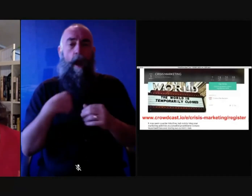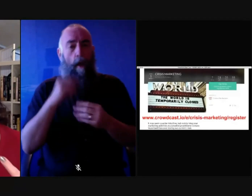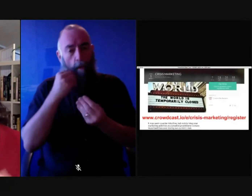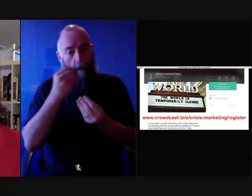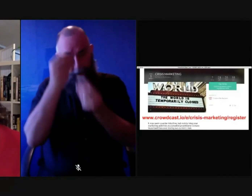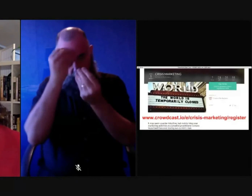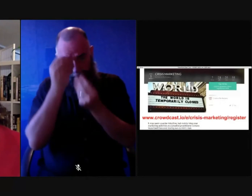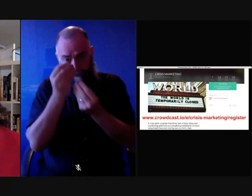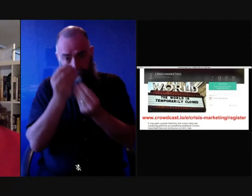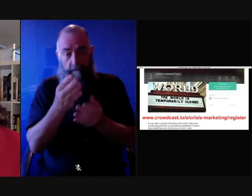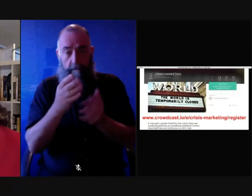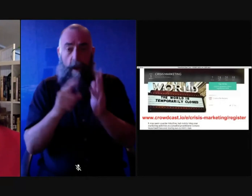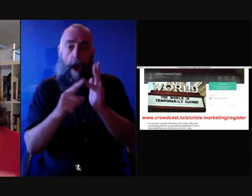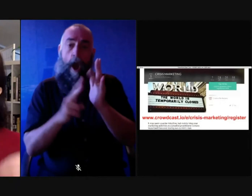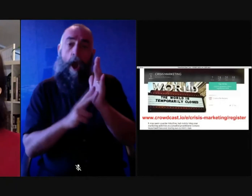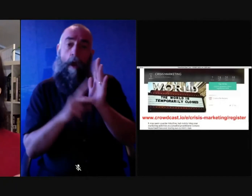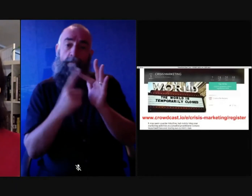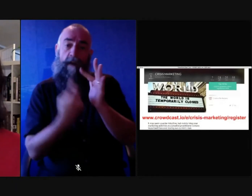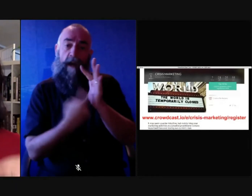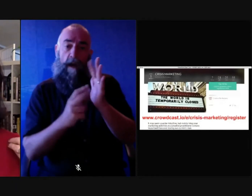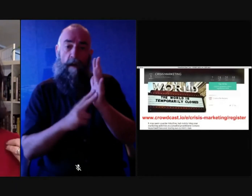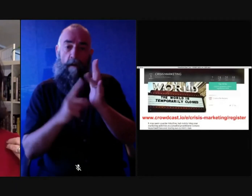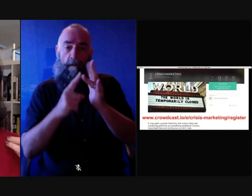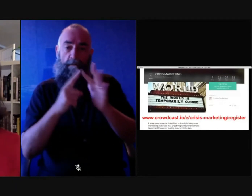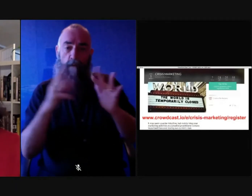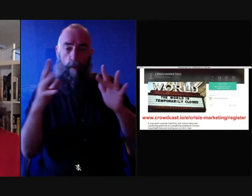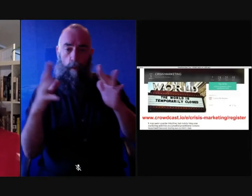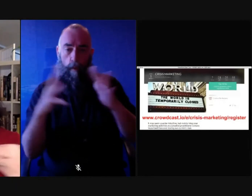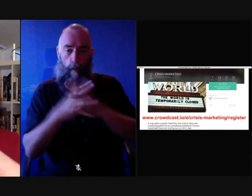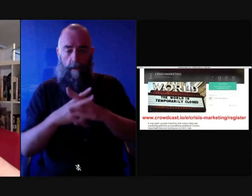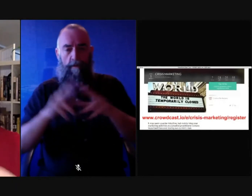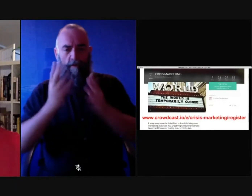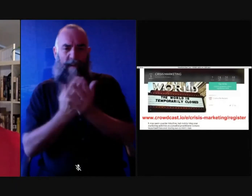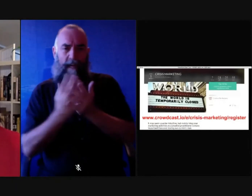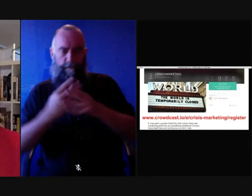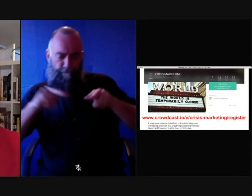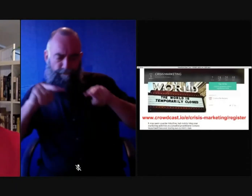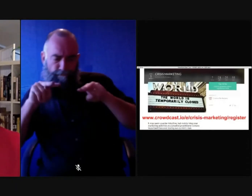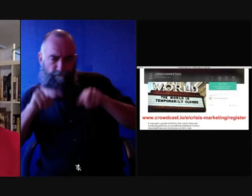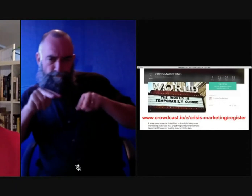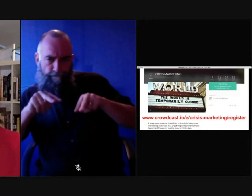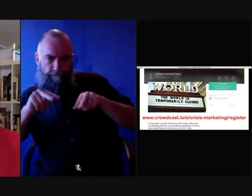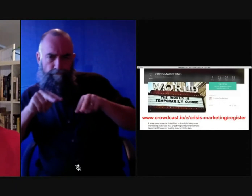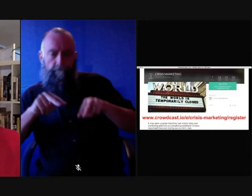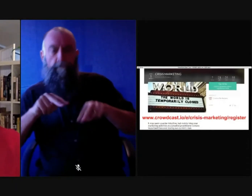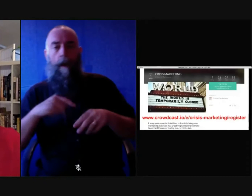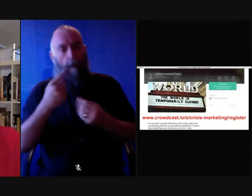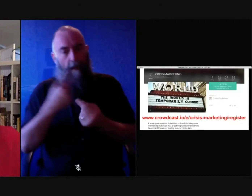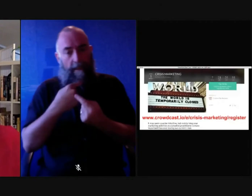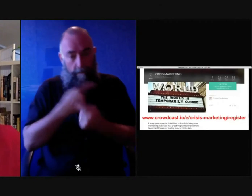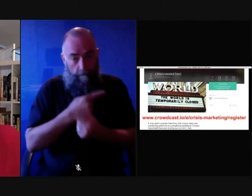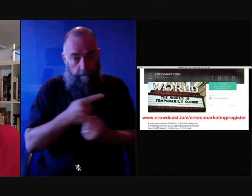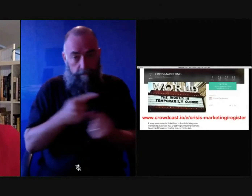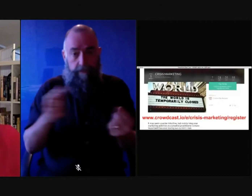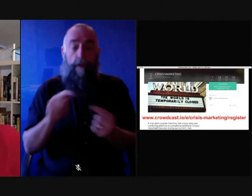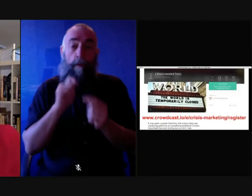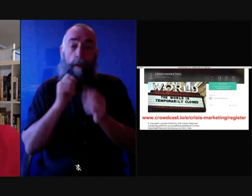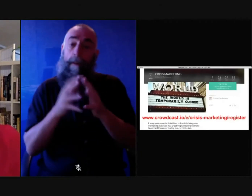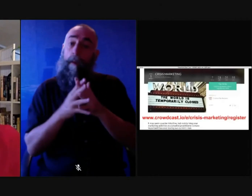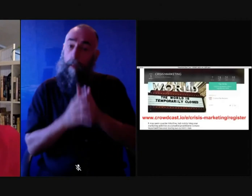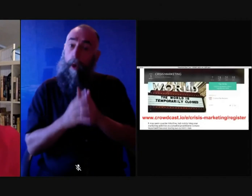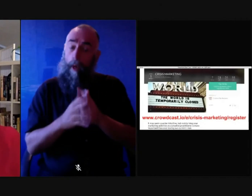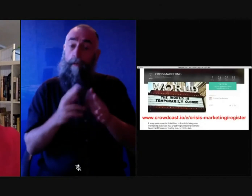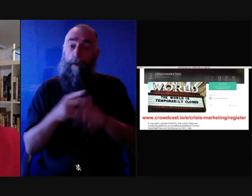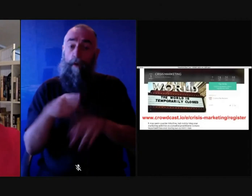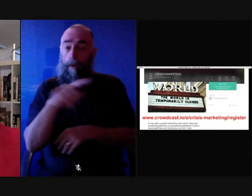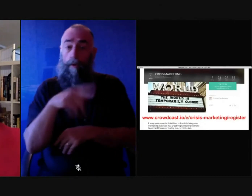things that I recommend at the moment that really would be great for you to apply your attention to if you feel